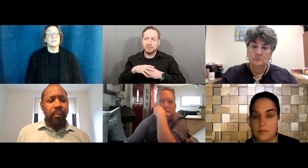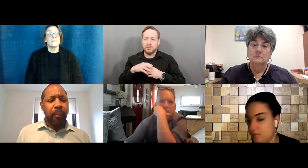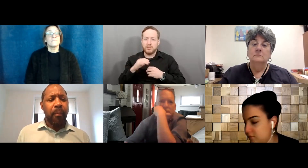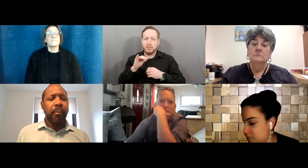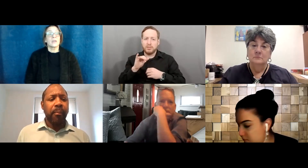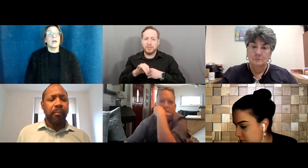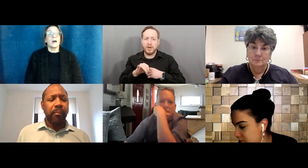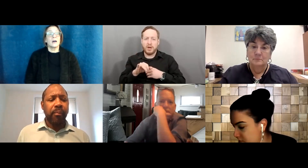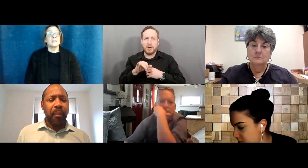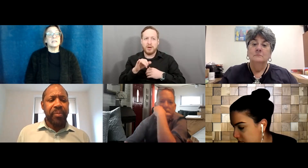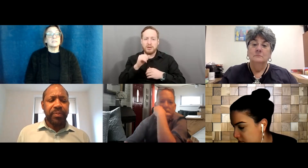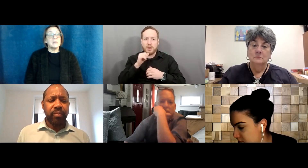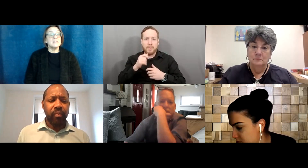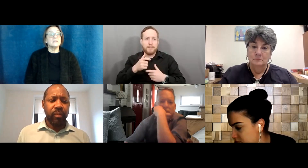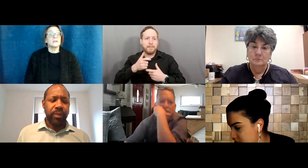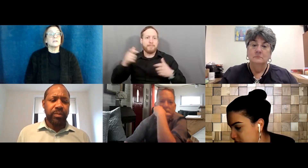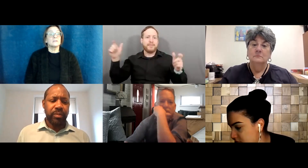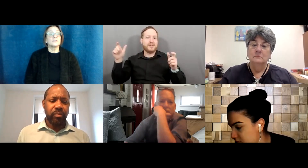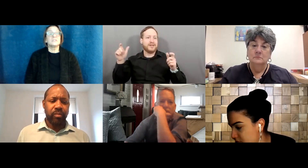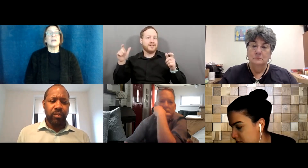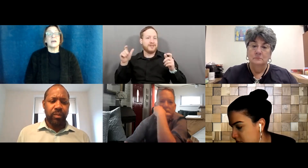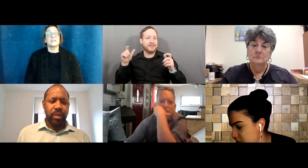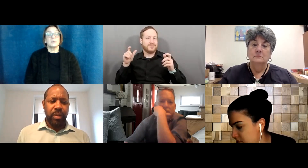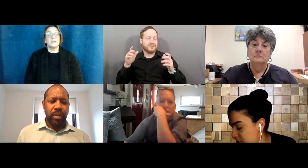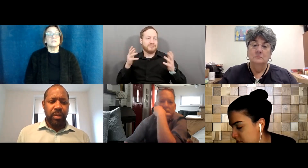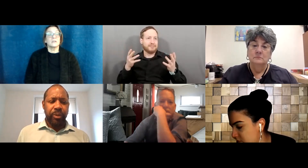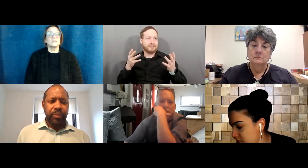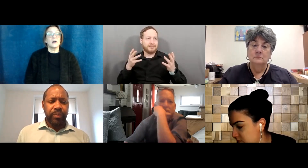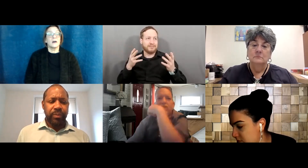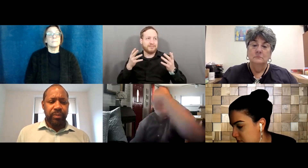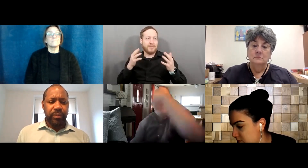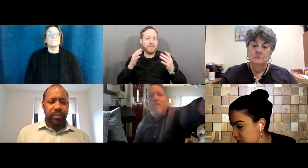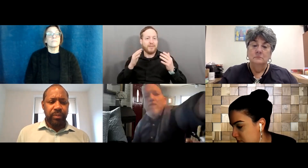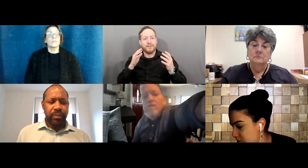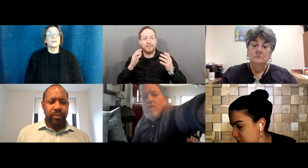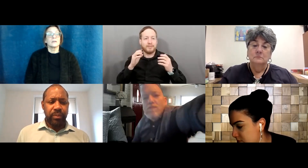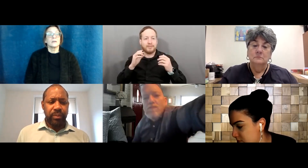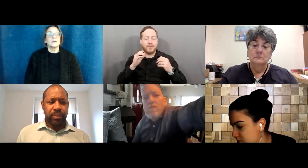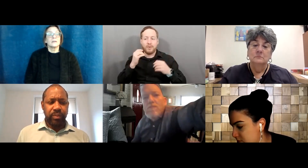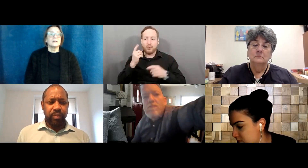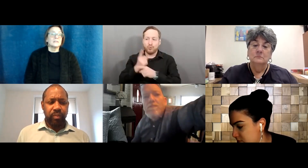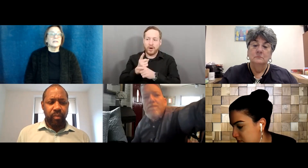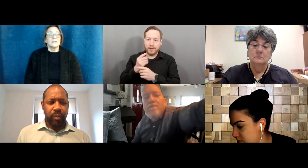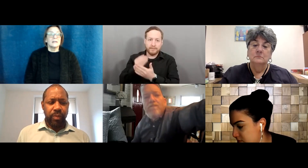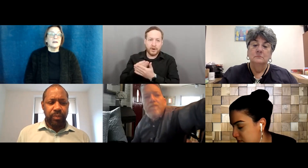services and DSPs and SSPs. And,